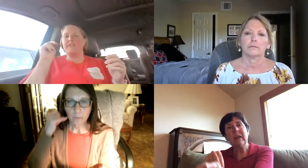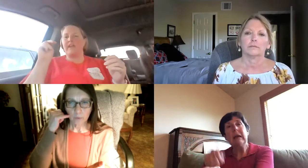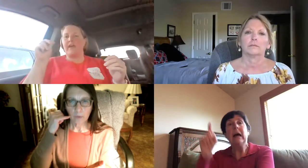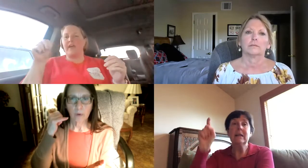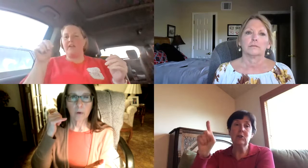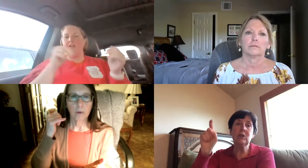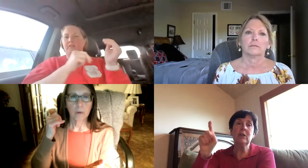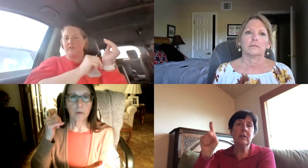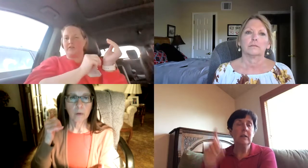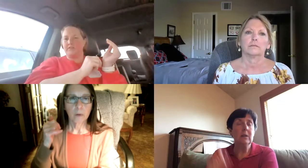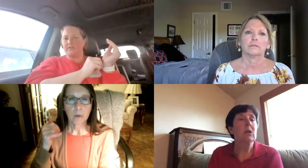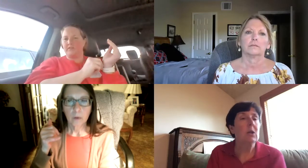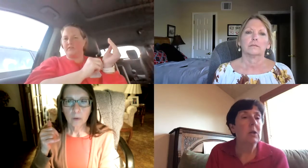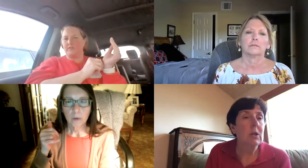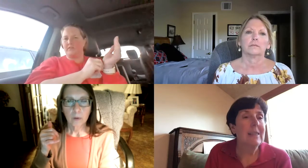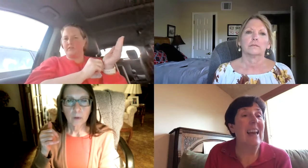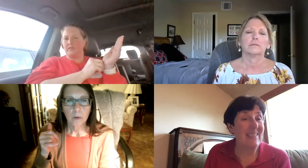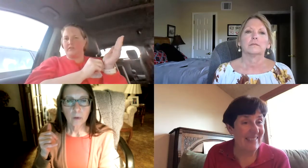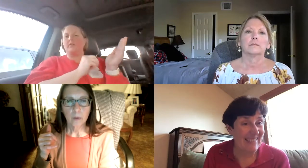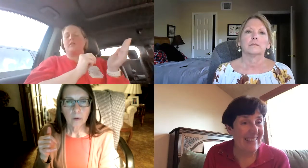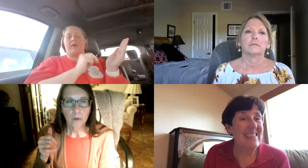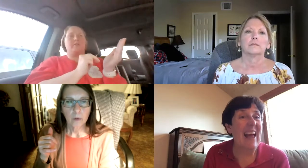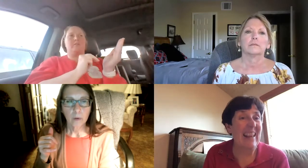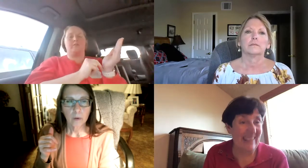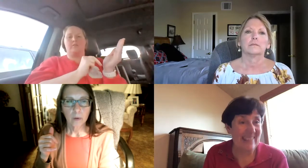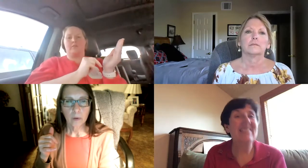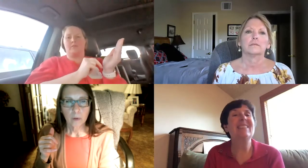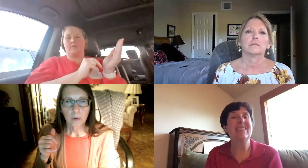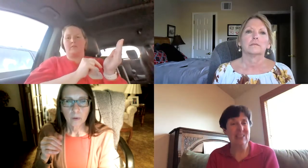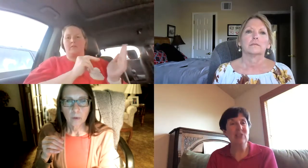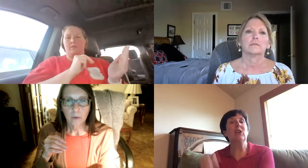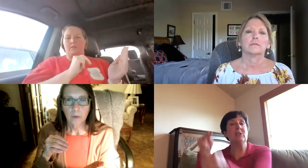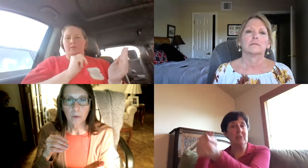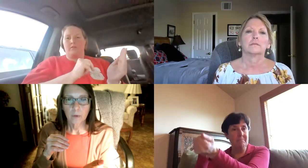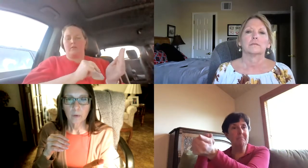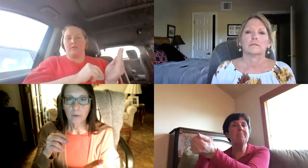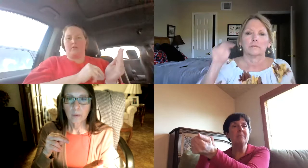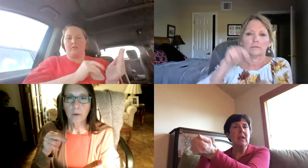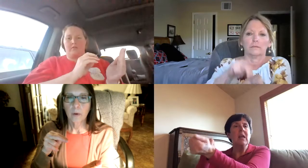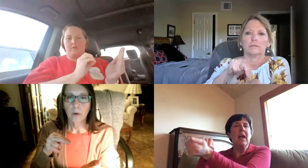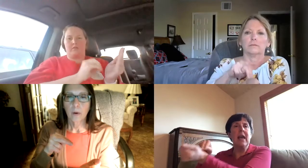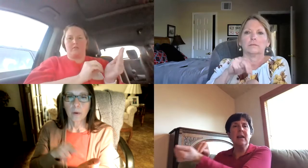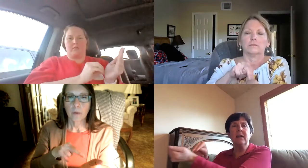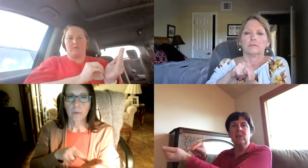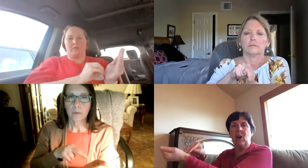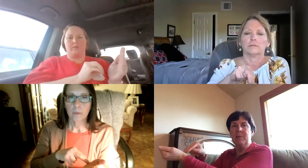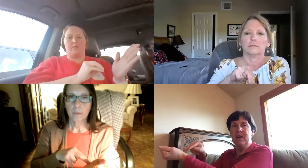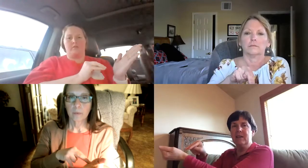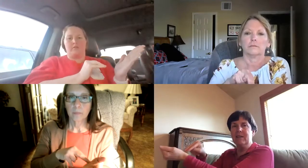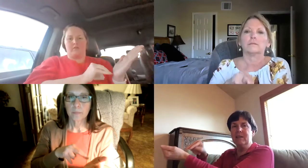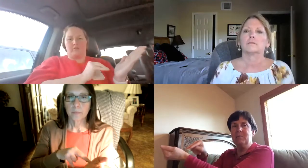Oh, is it M, nurse? Yes, exactly. Okay. Nurse. Mm-hmm. And